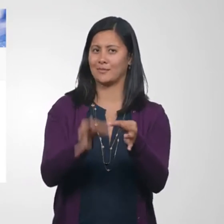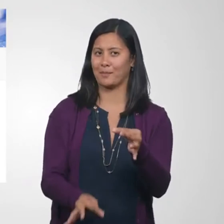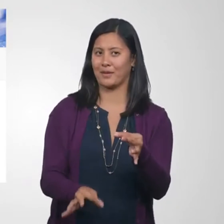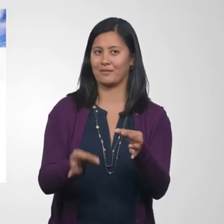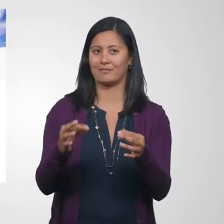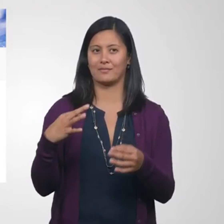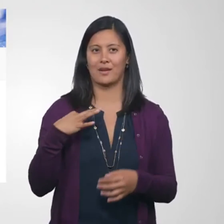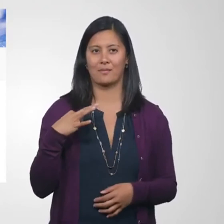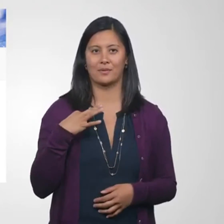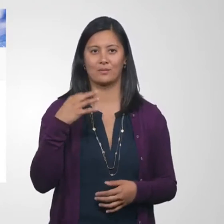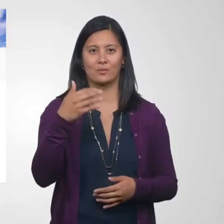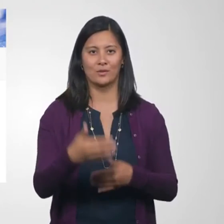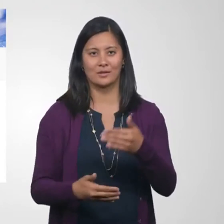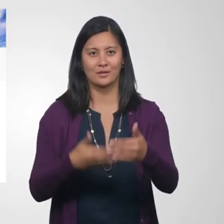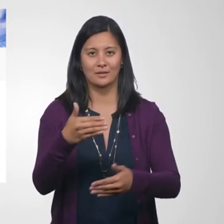application process